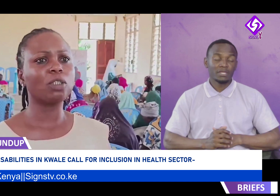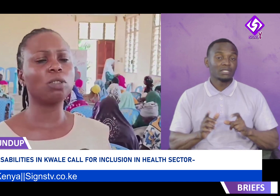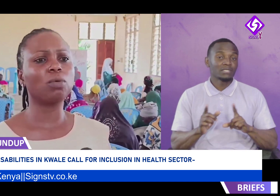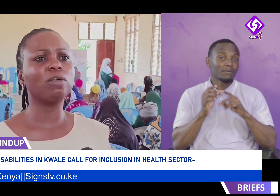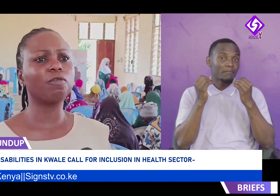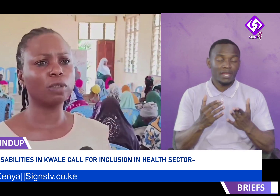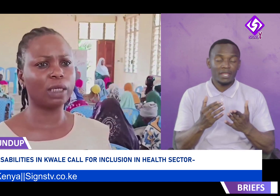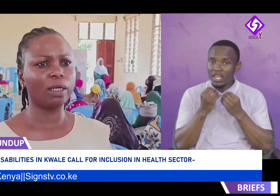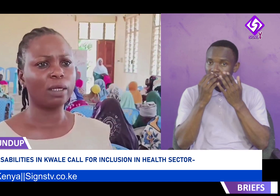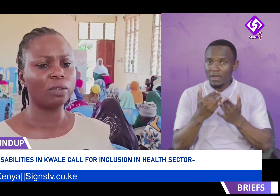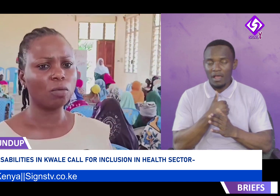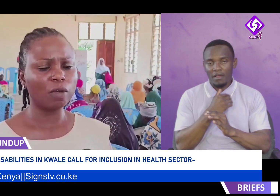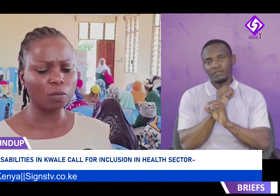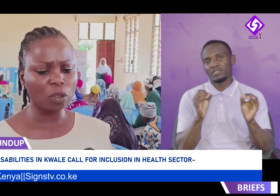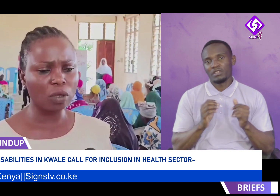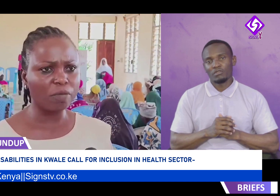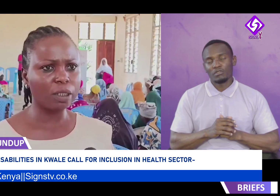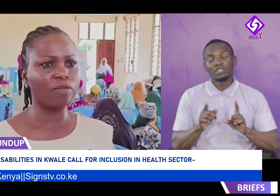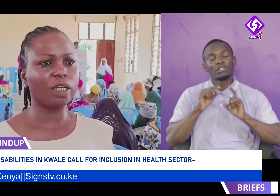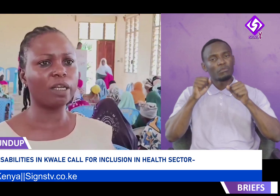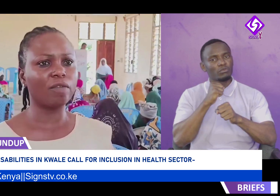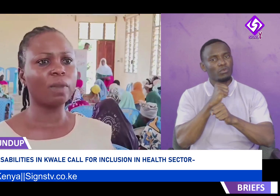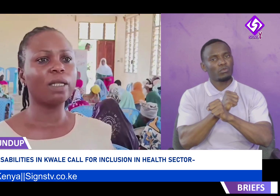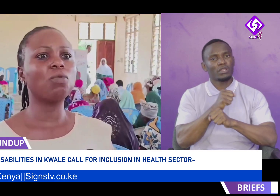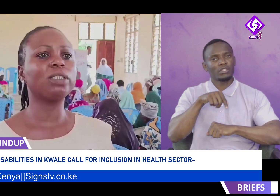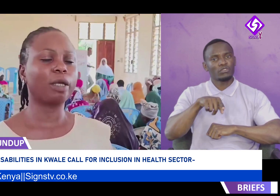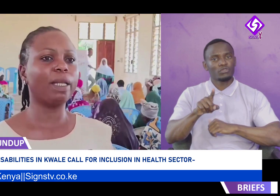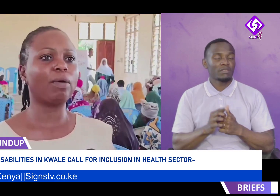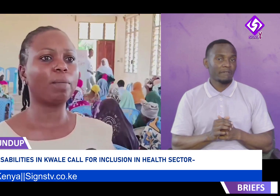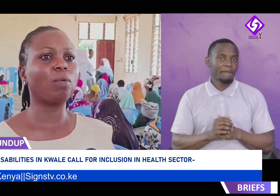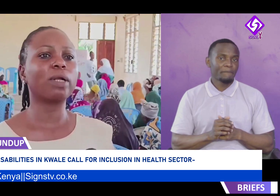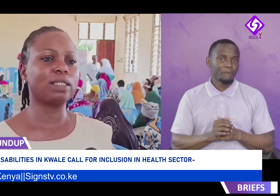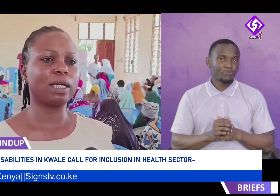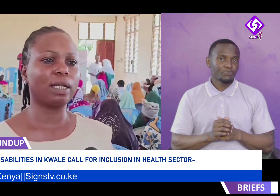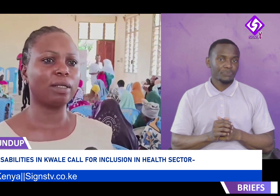Siri tumeweza kujifunza. Kwa mfano mtoto wangu amefanyika hivi na hivi, najua nitakimbilia wapi kwa urahisi sana.